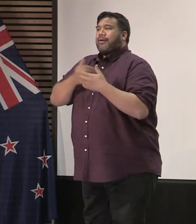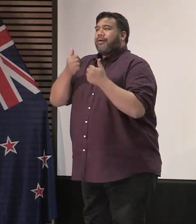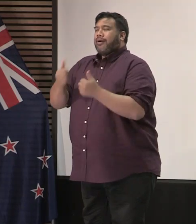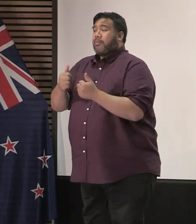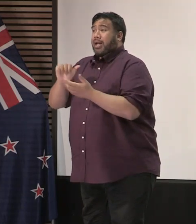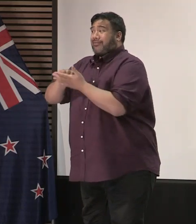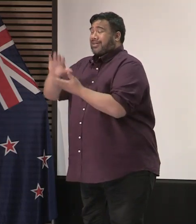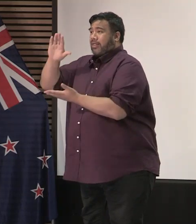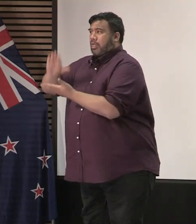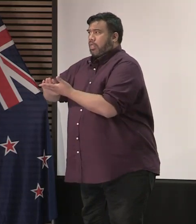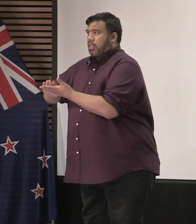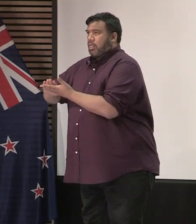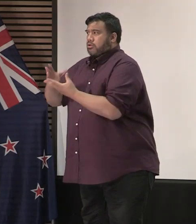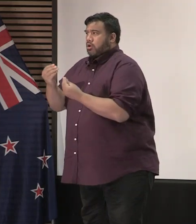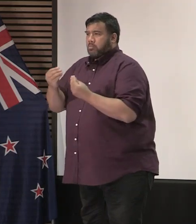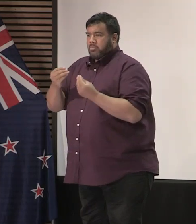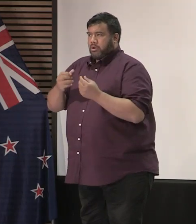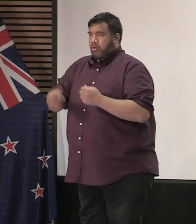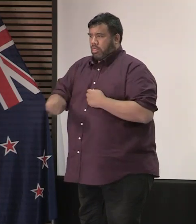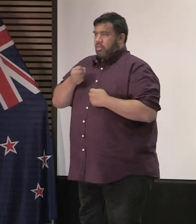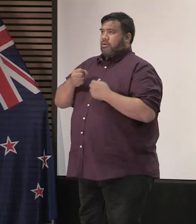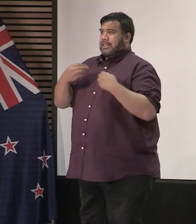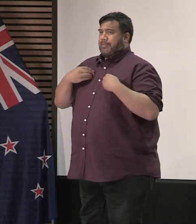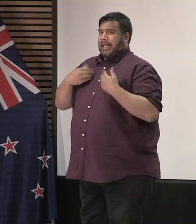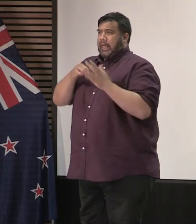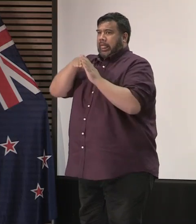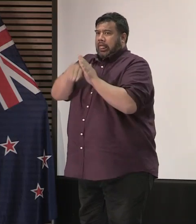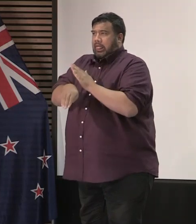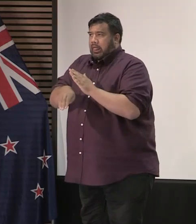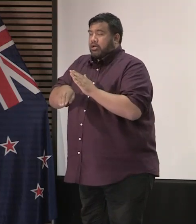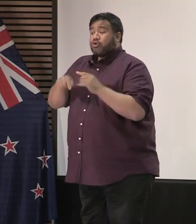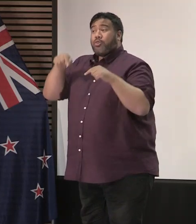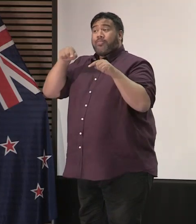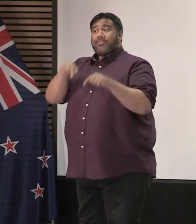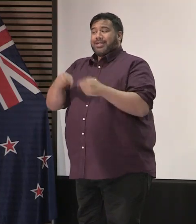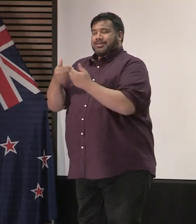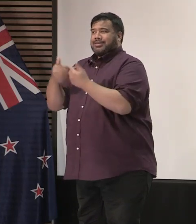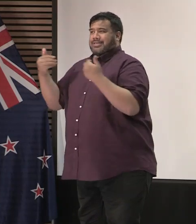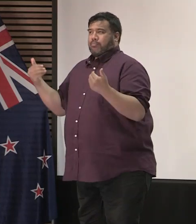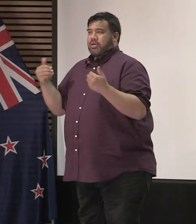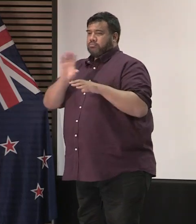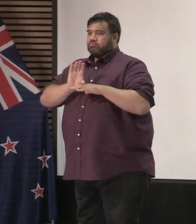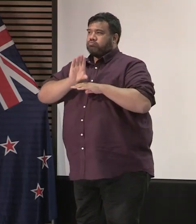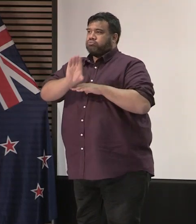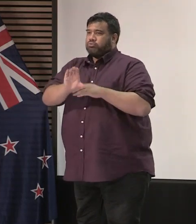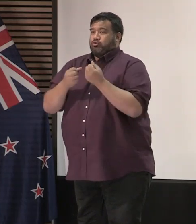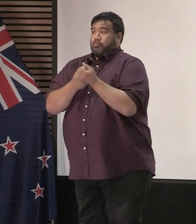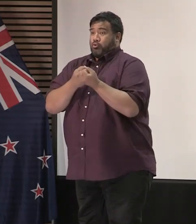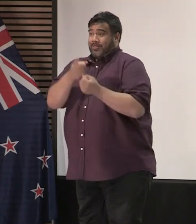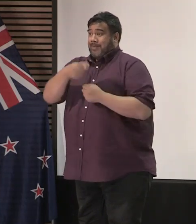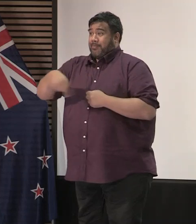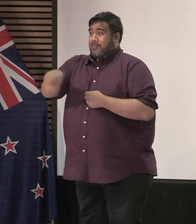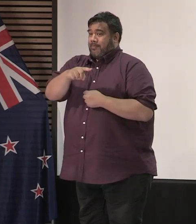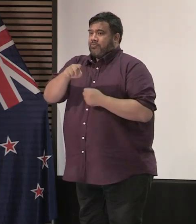and the relationship there with TVNZ. But no, these are things that we are seeing as separate packages to the work we're already doing